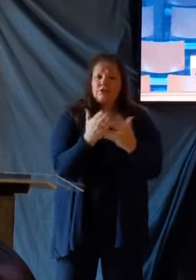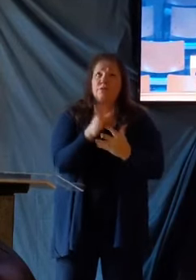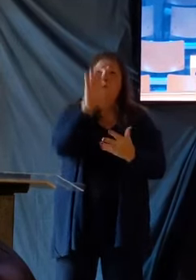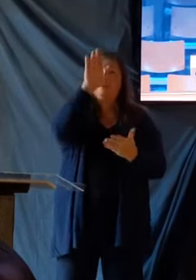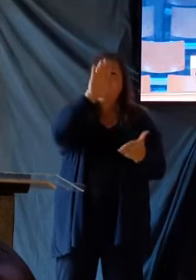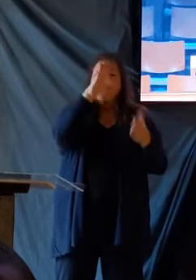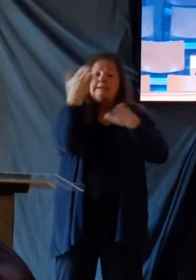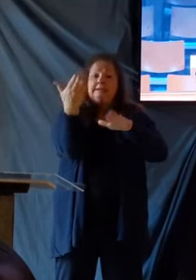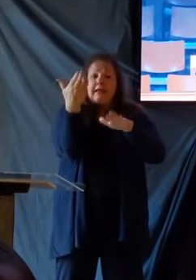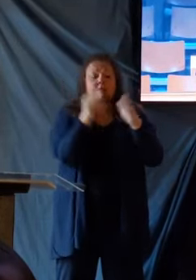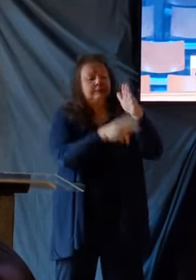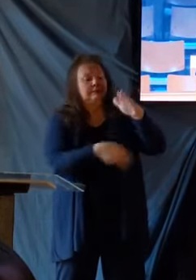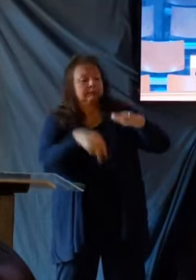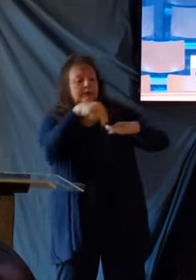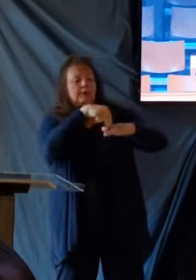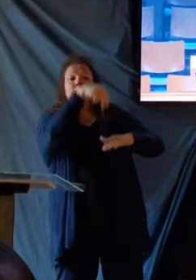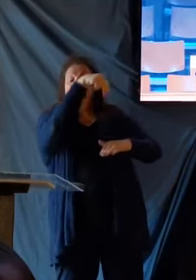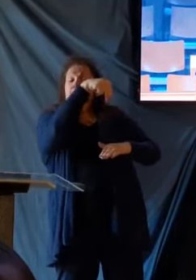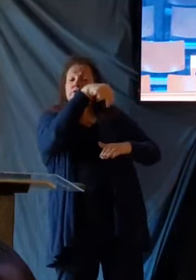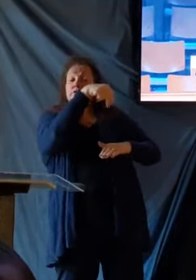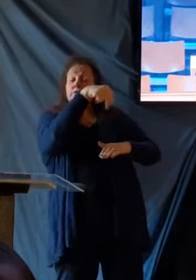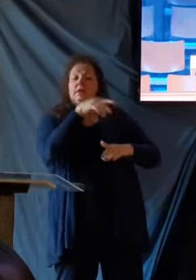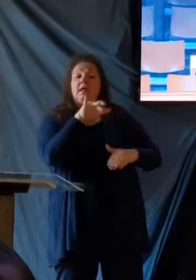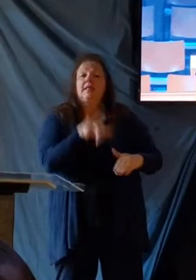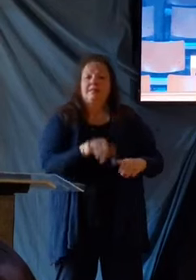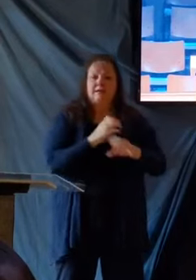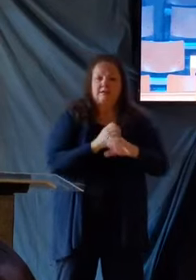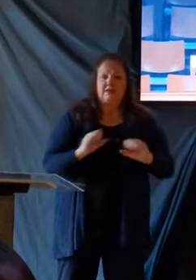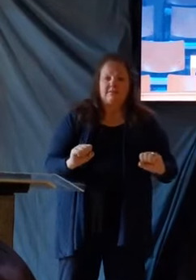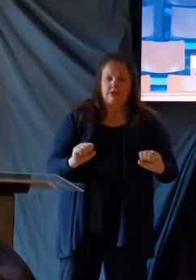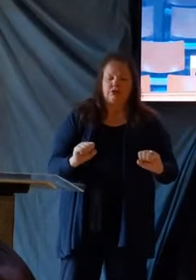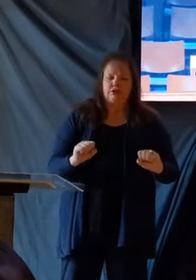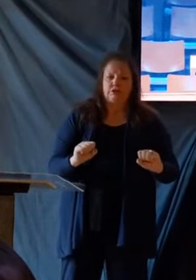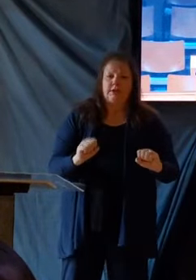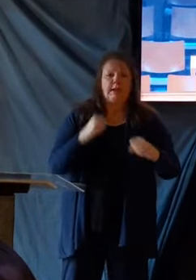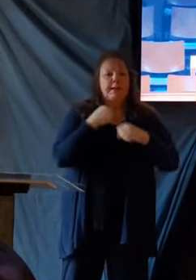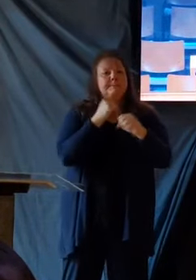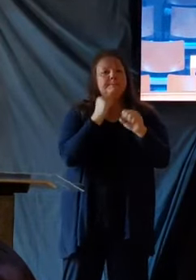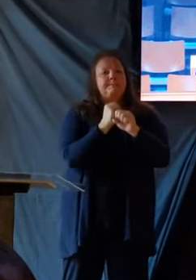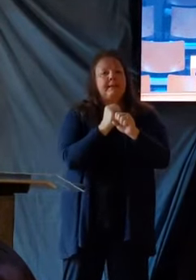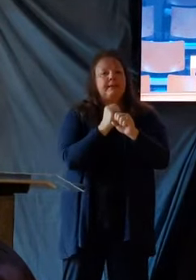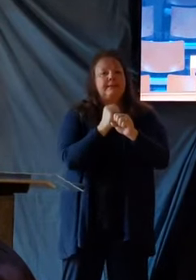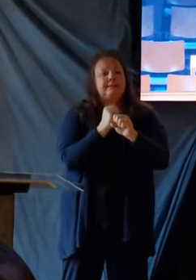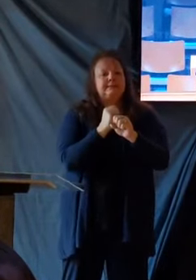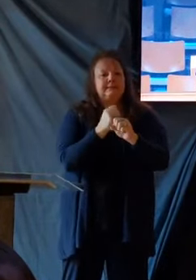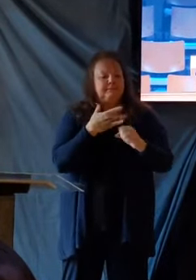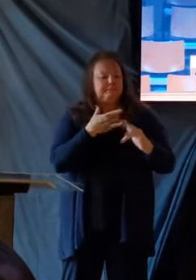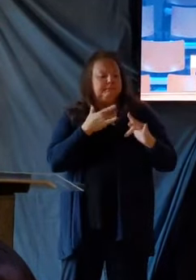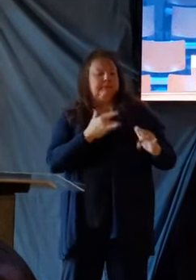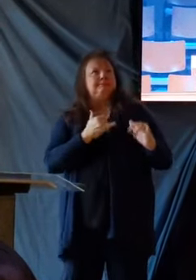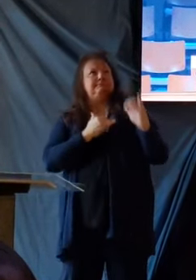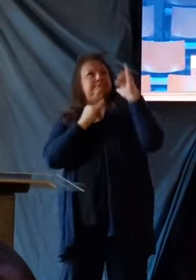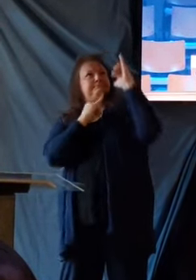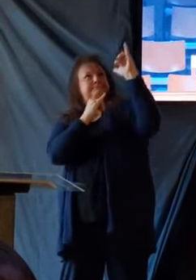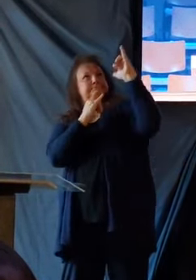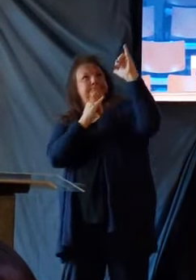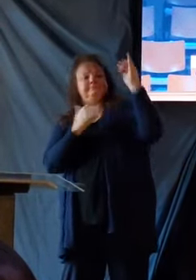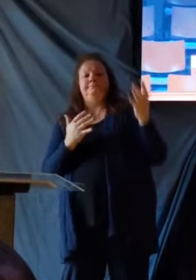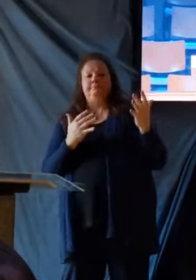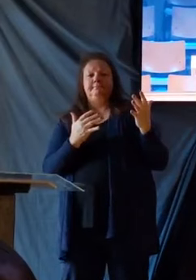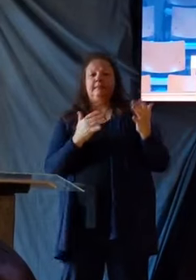death and resurrection, is a salvation that produces godliness in the life. And so as we talked